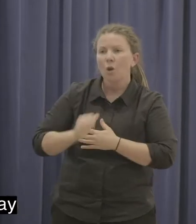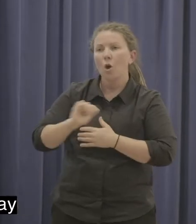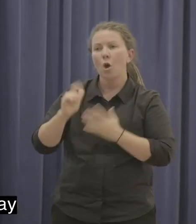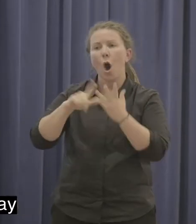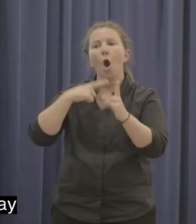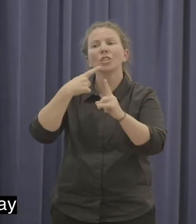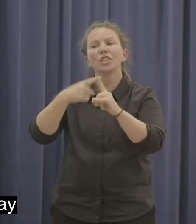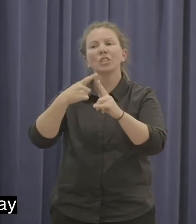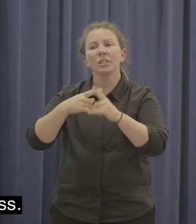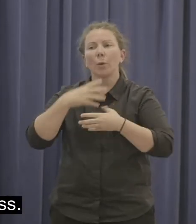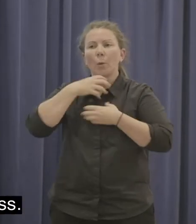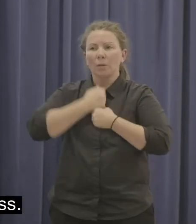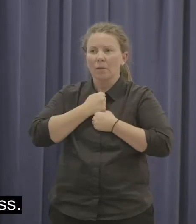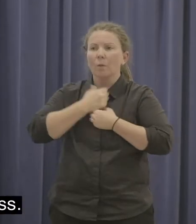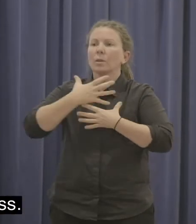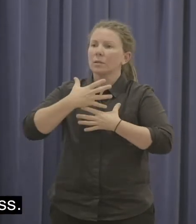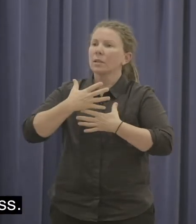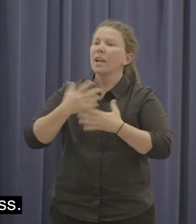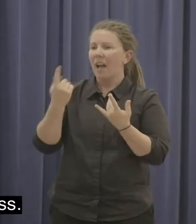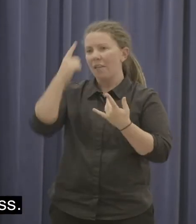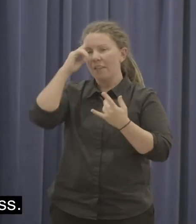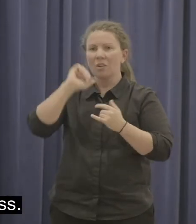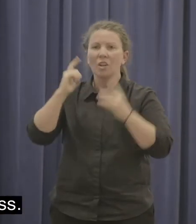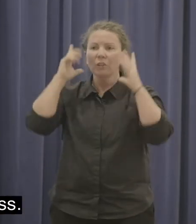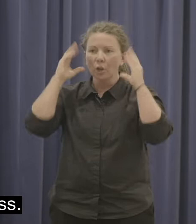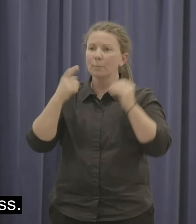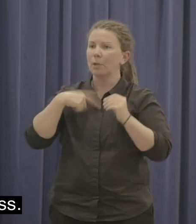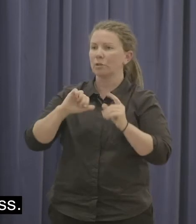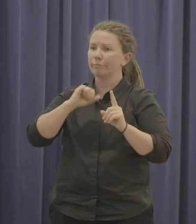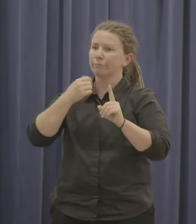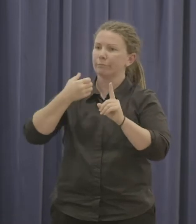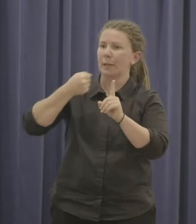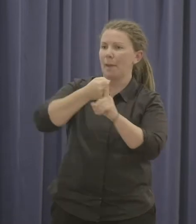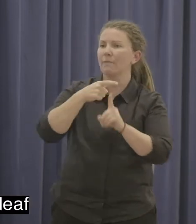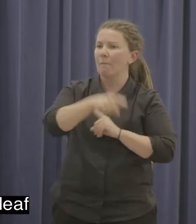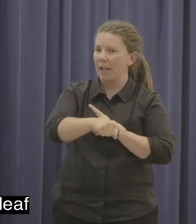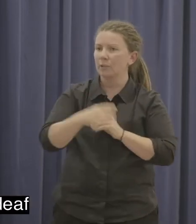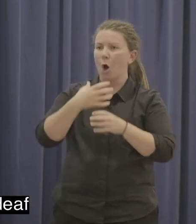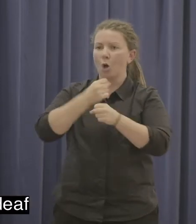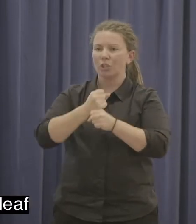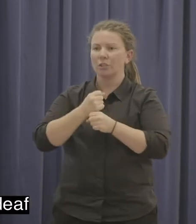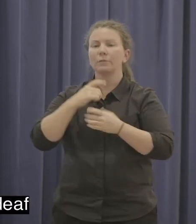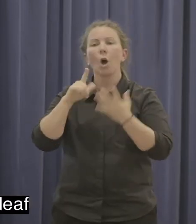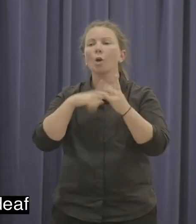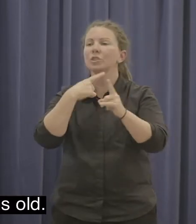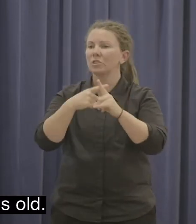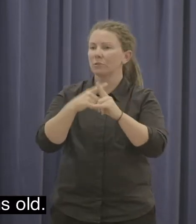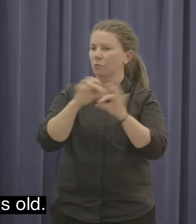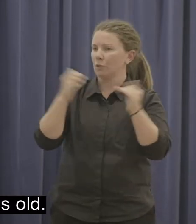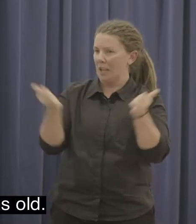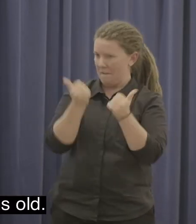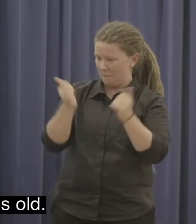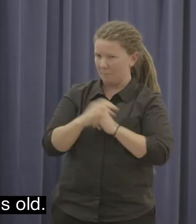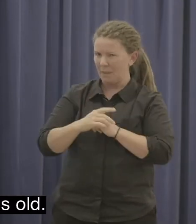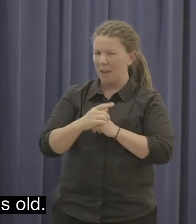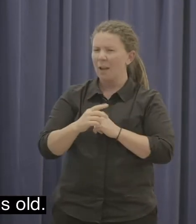and it's thought that this may have caused her hearing loss. I first learnt that Billy was deaf when she was